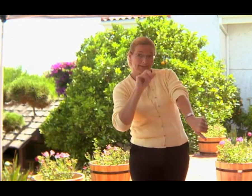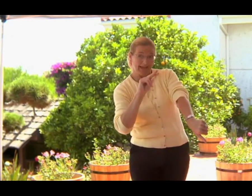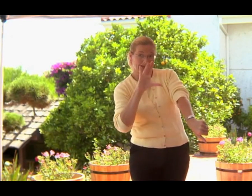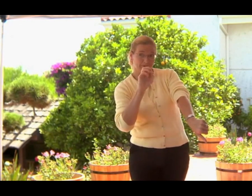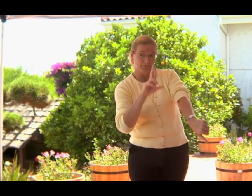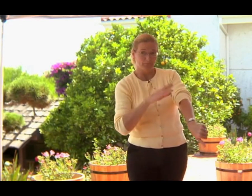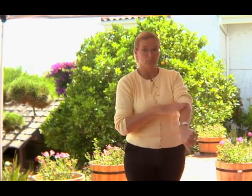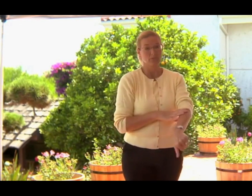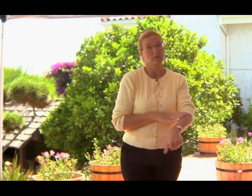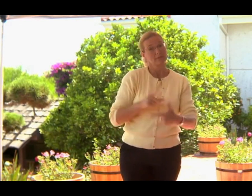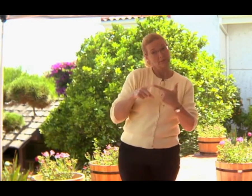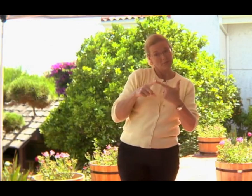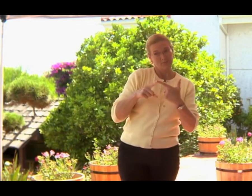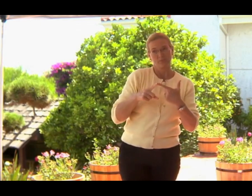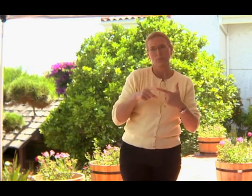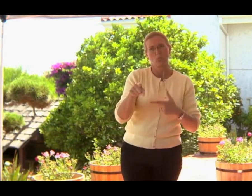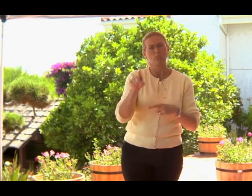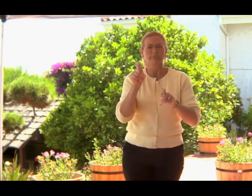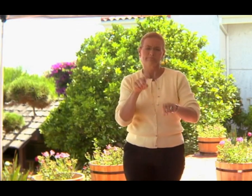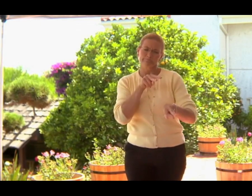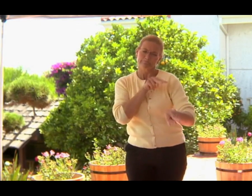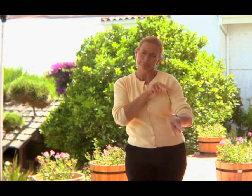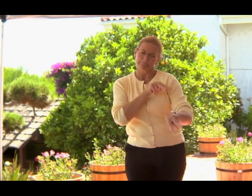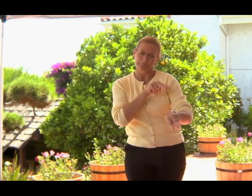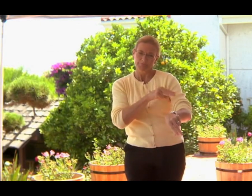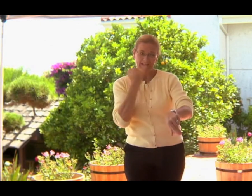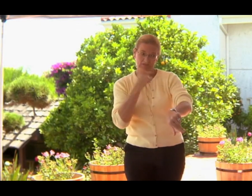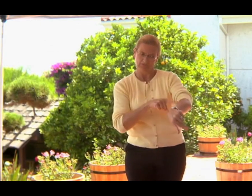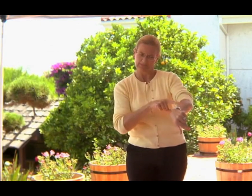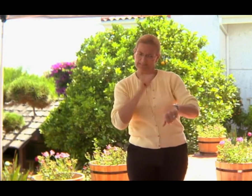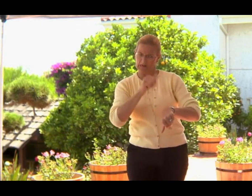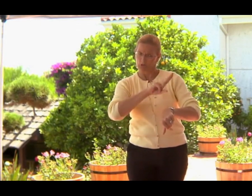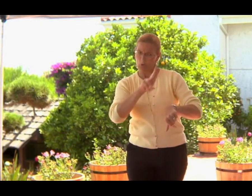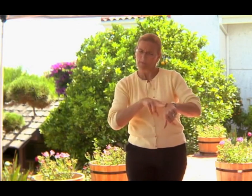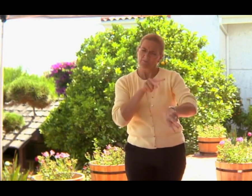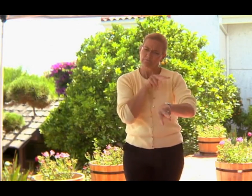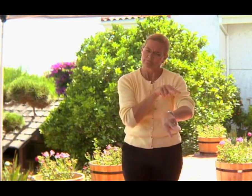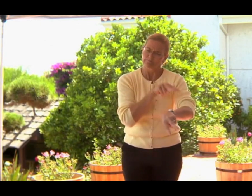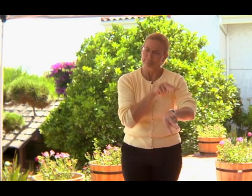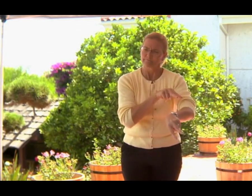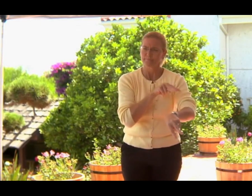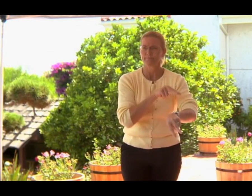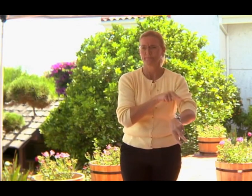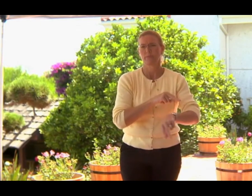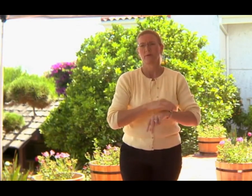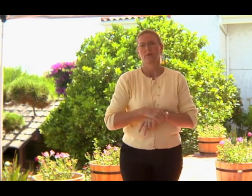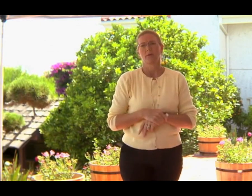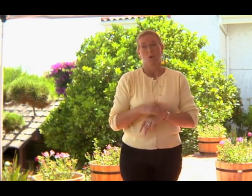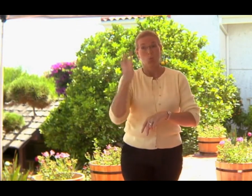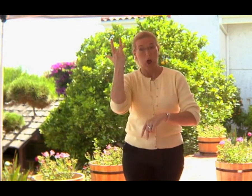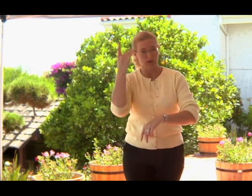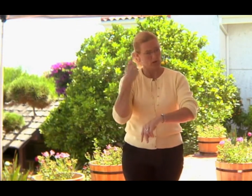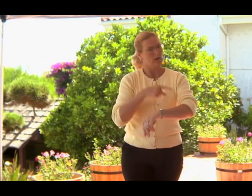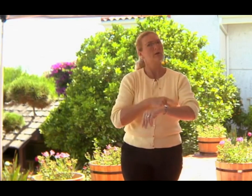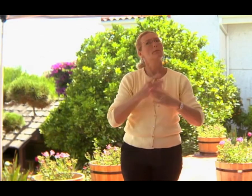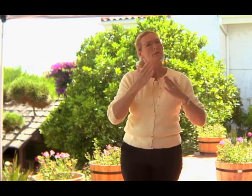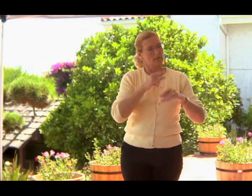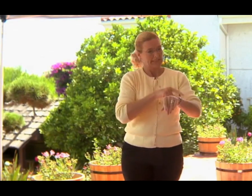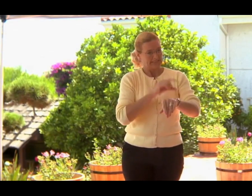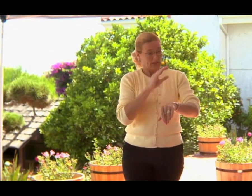cancer. The second thing to remember is that because the body's cells are constantly changing, you need to be